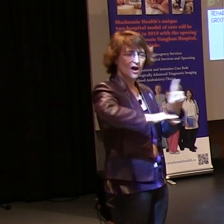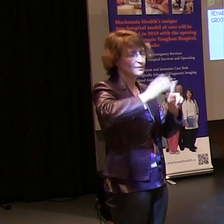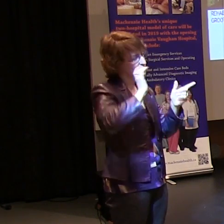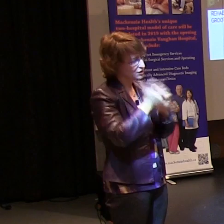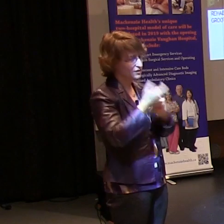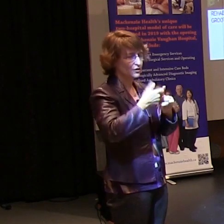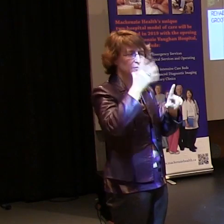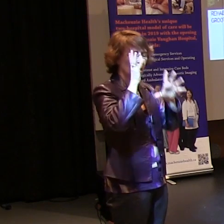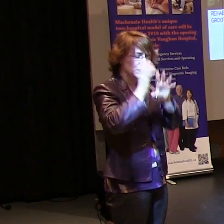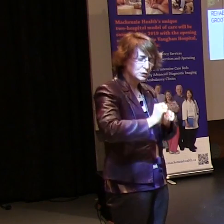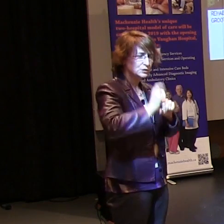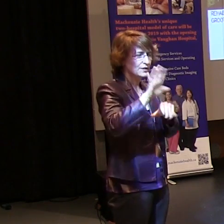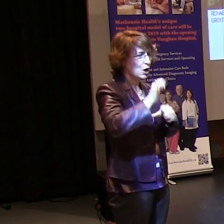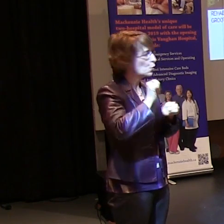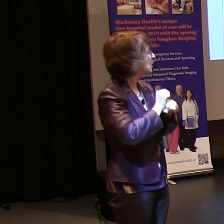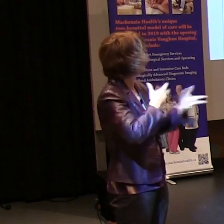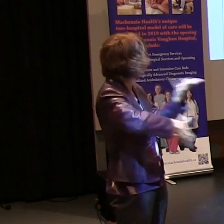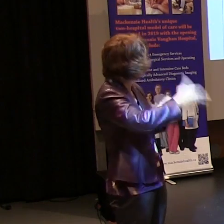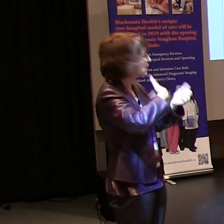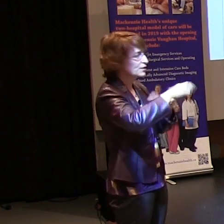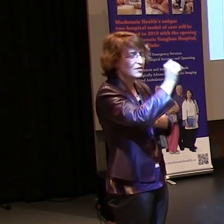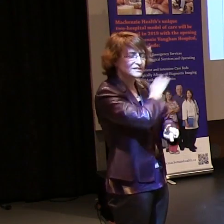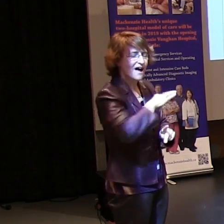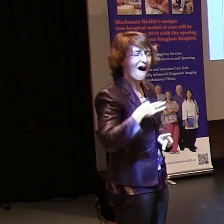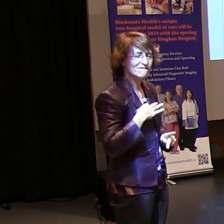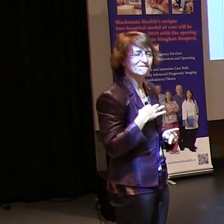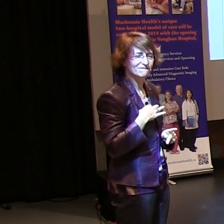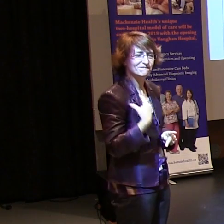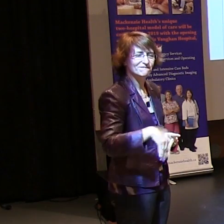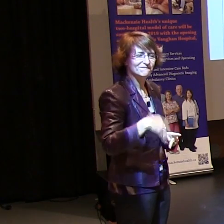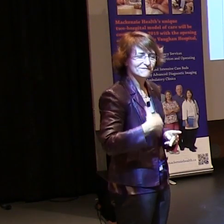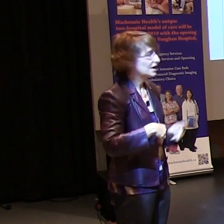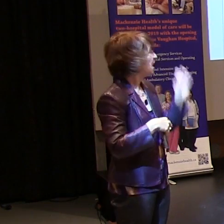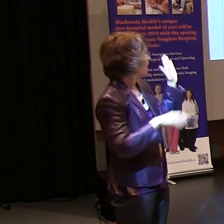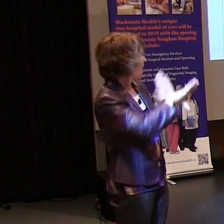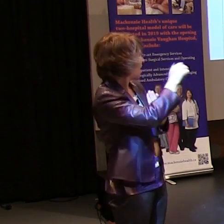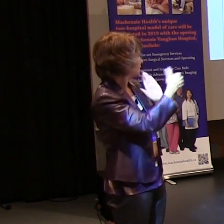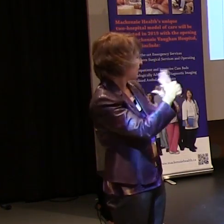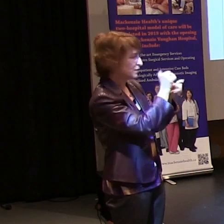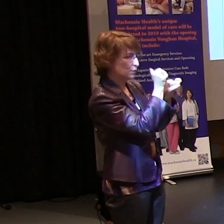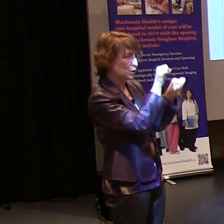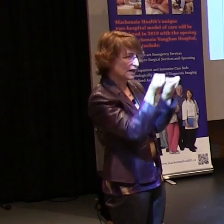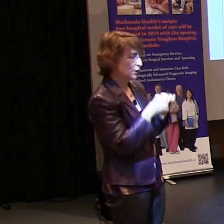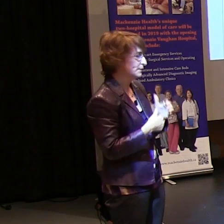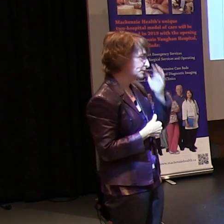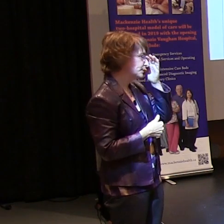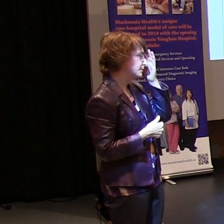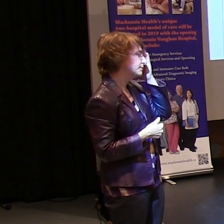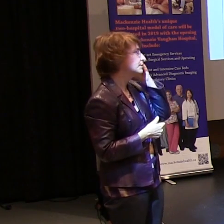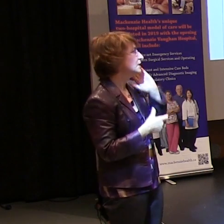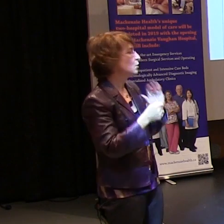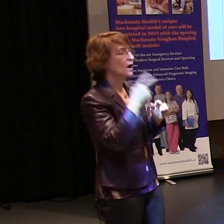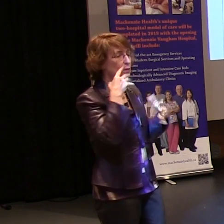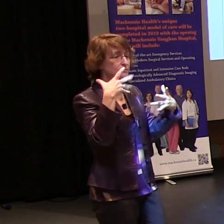see the trees, and to interact with other members. And that's another example of work area. So I'm